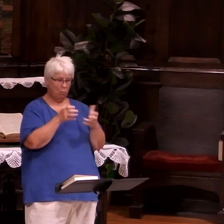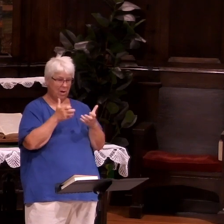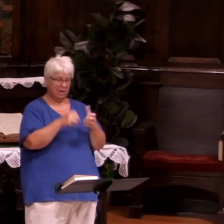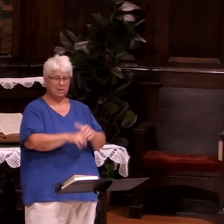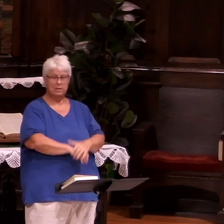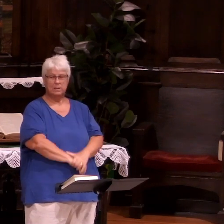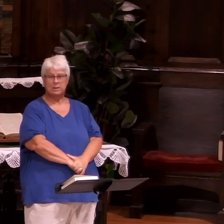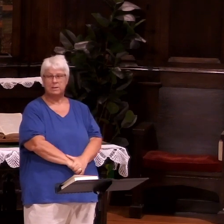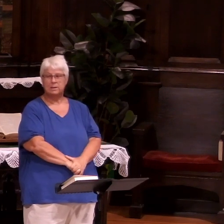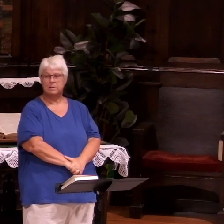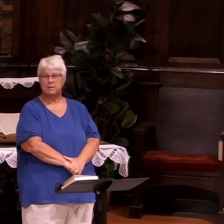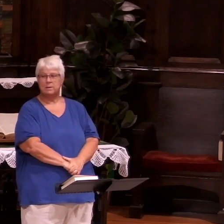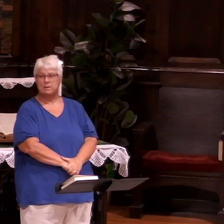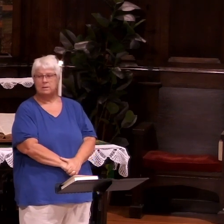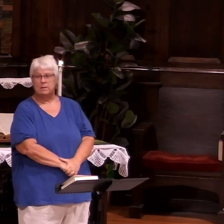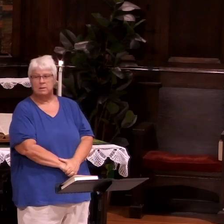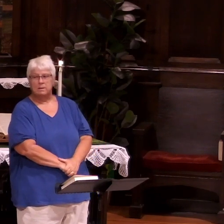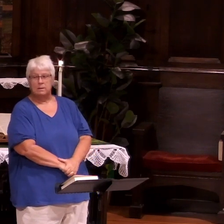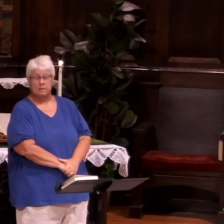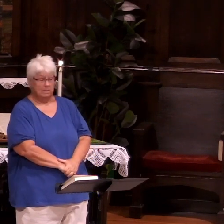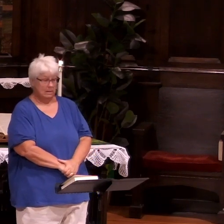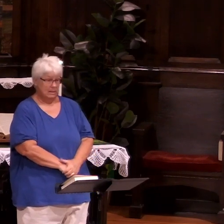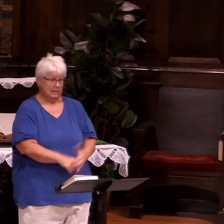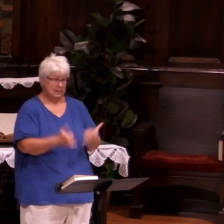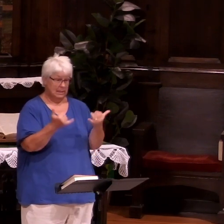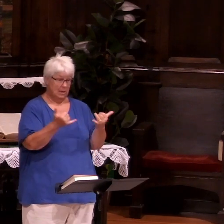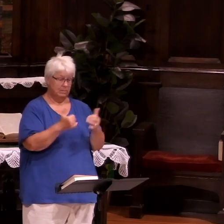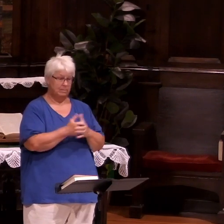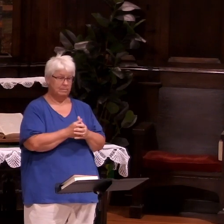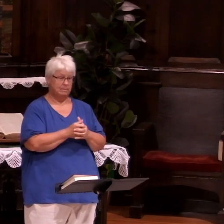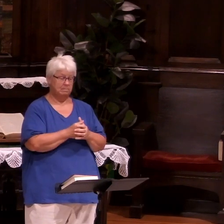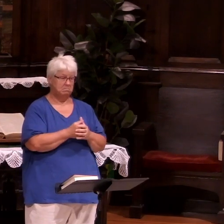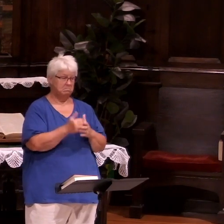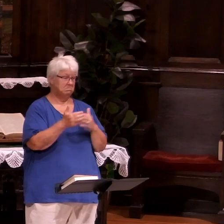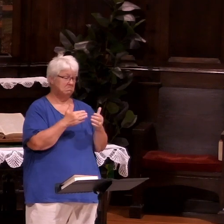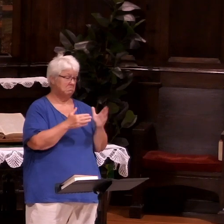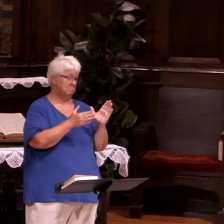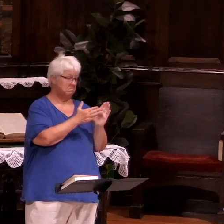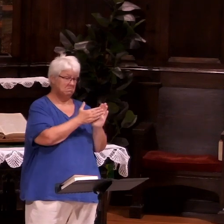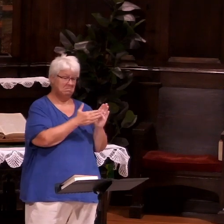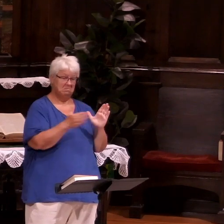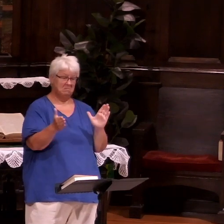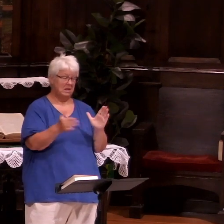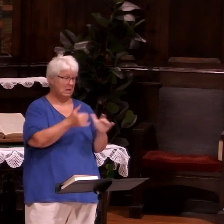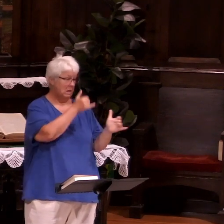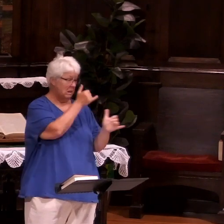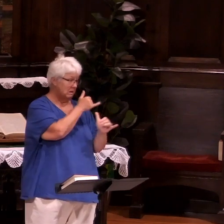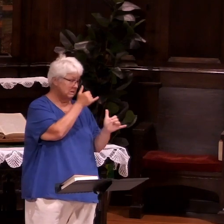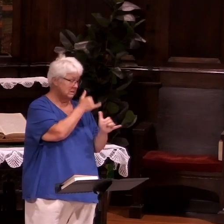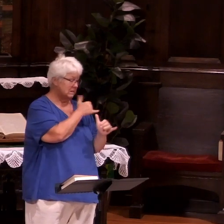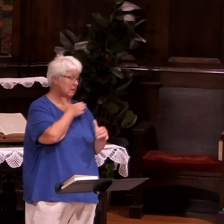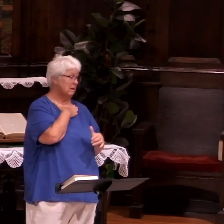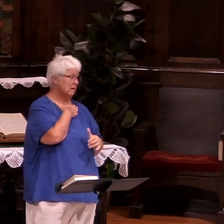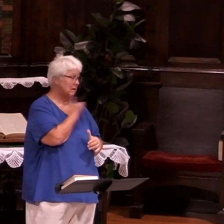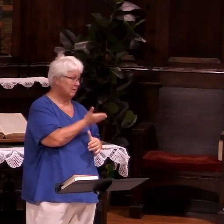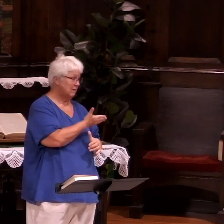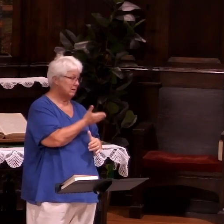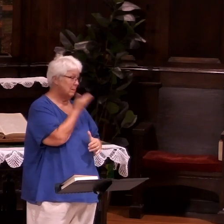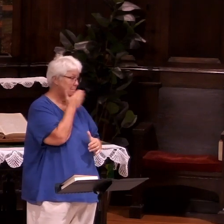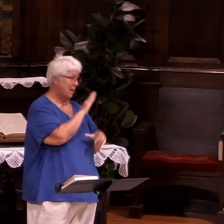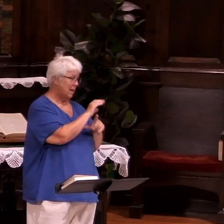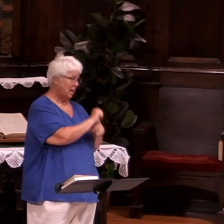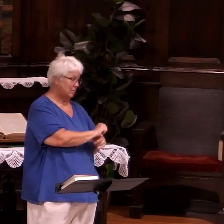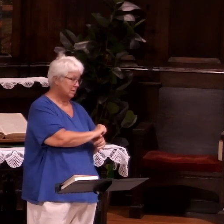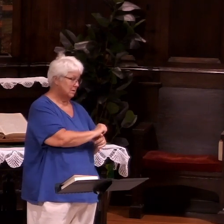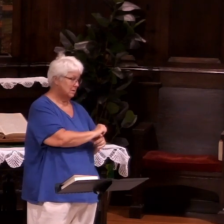they wanted. Now, they range from silly confessions and bad